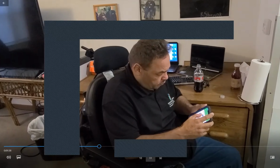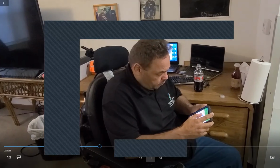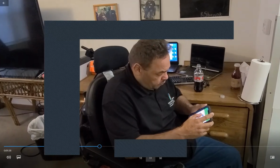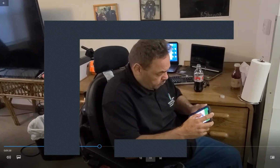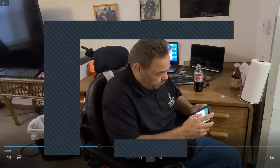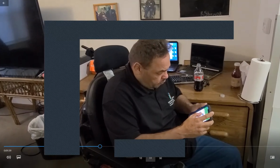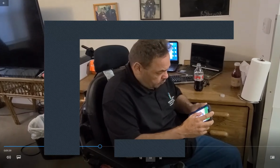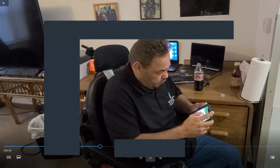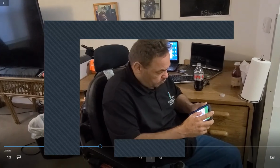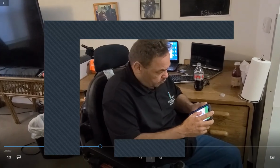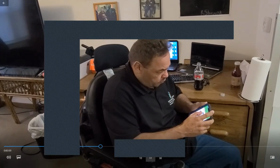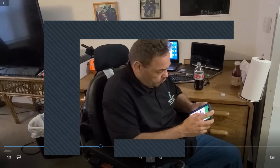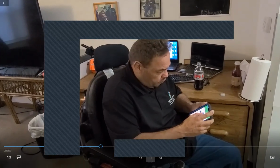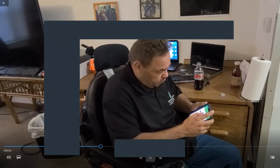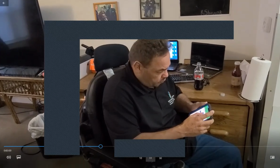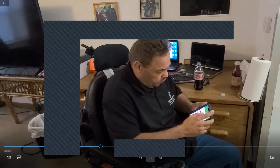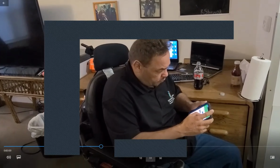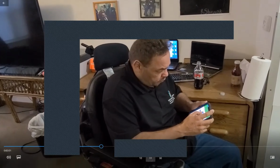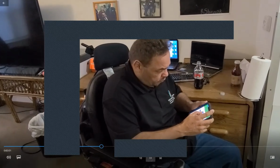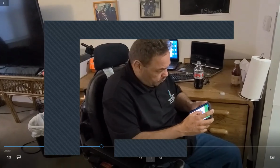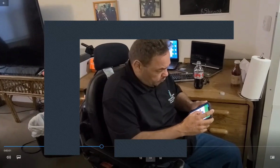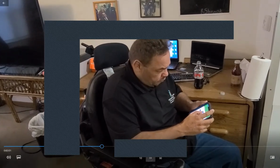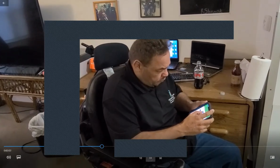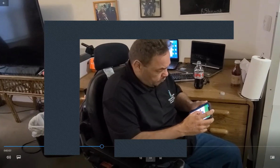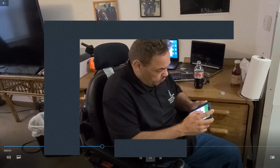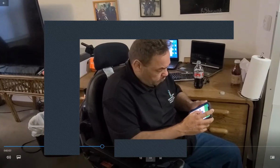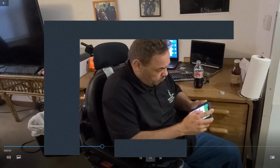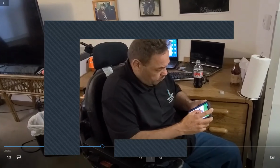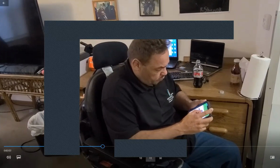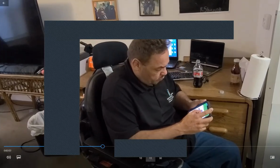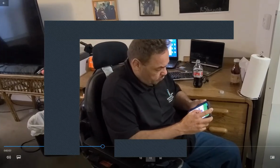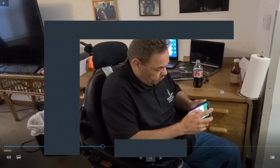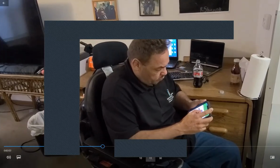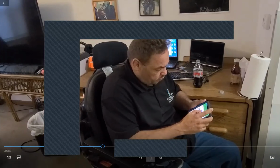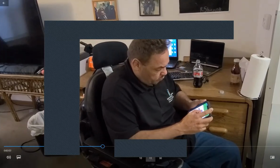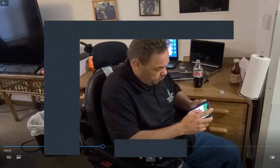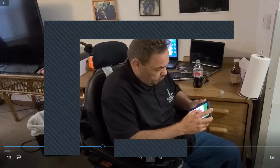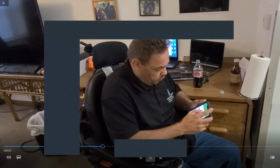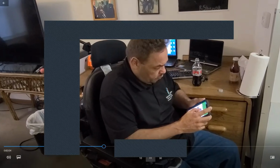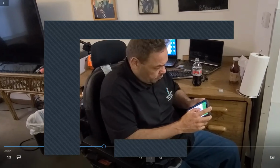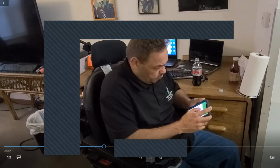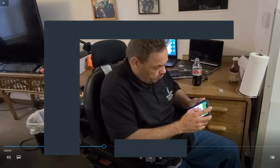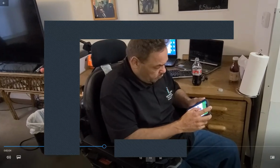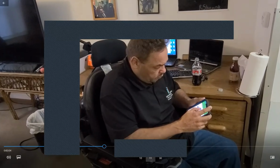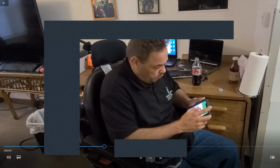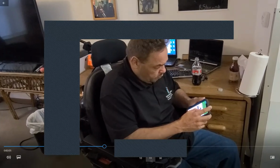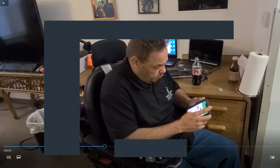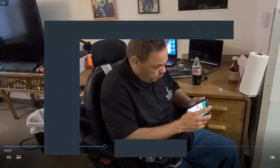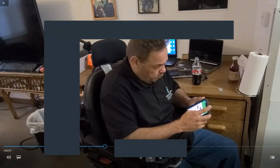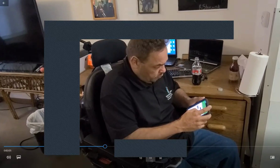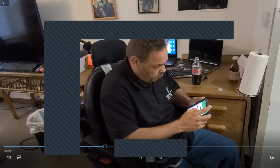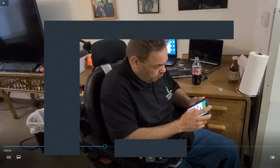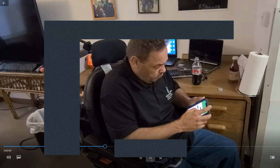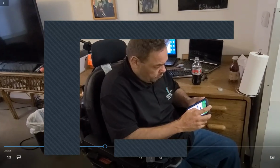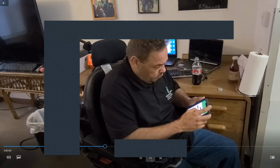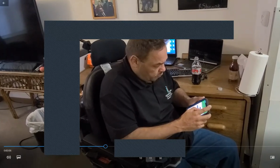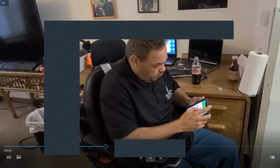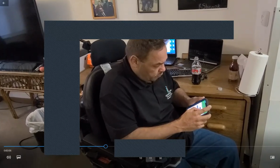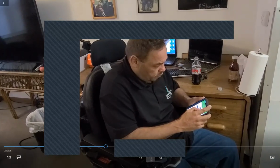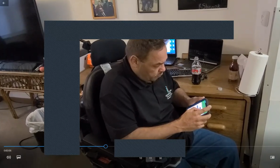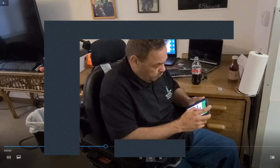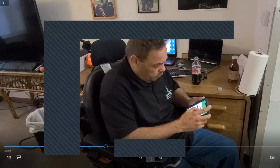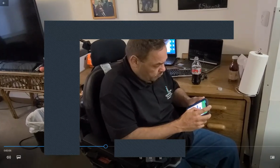Using. Bus 51. Double tap to trip. Go in 1 minute. Real time arrival at 11 hours. 47 minutes. Using. Bus 43. Trip. Go in 6 minutes.